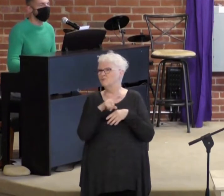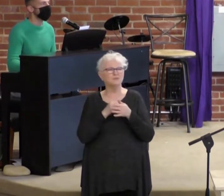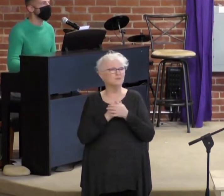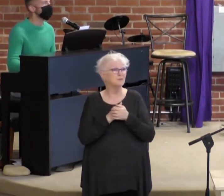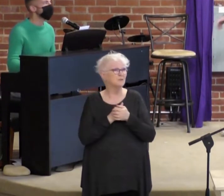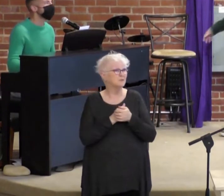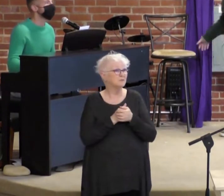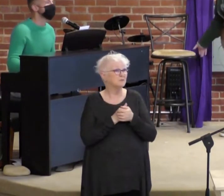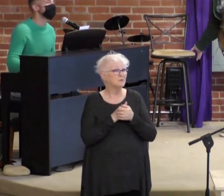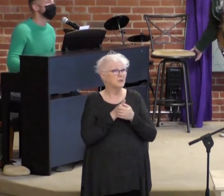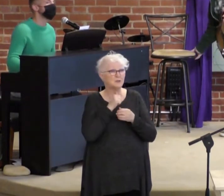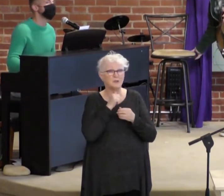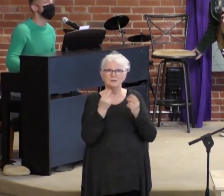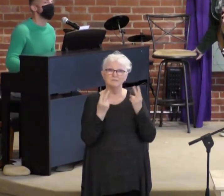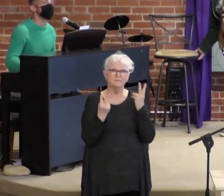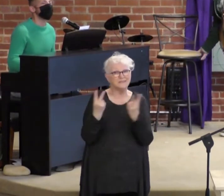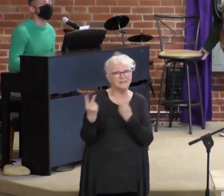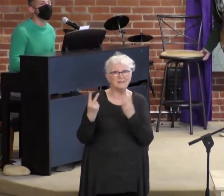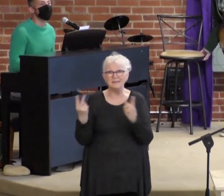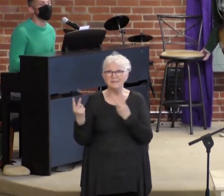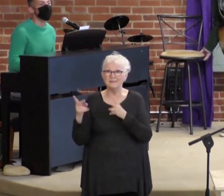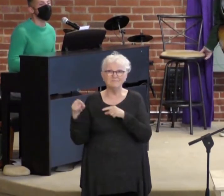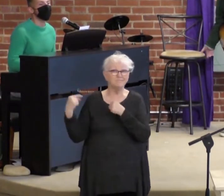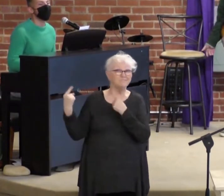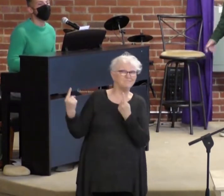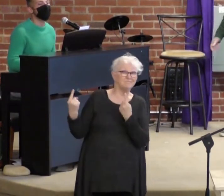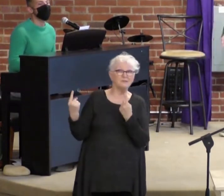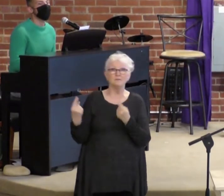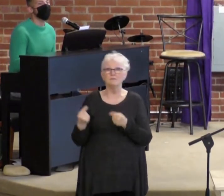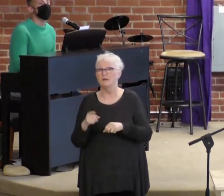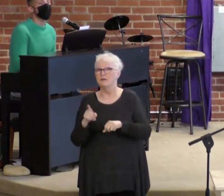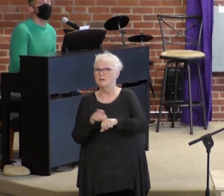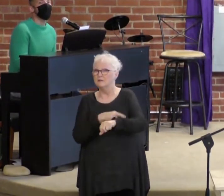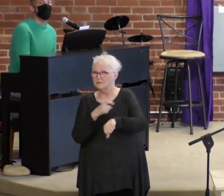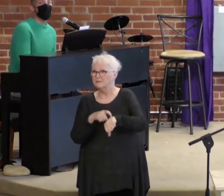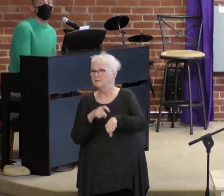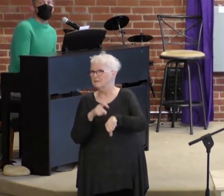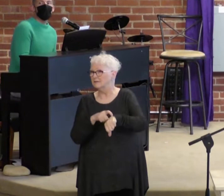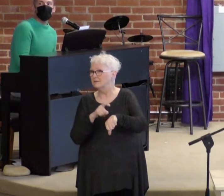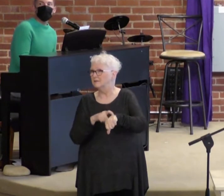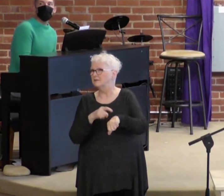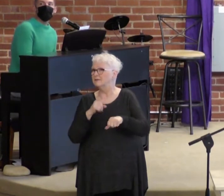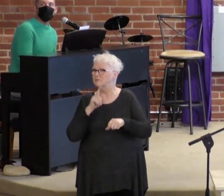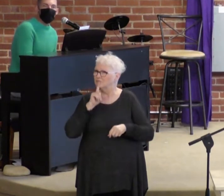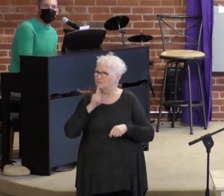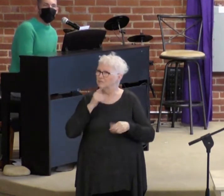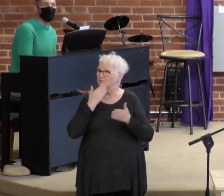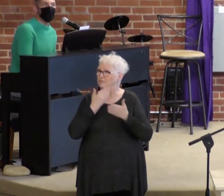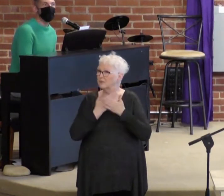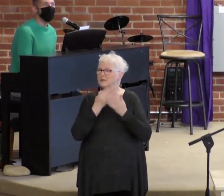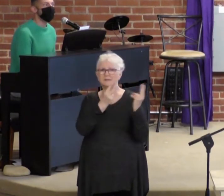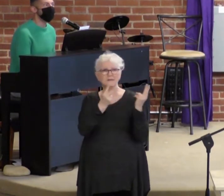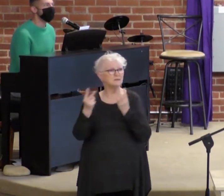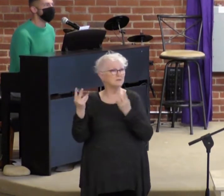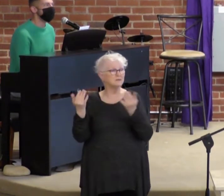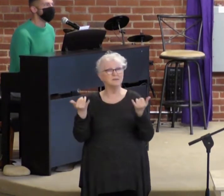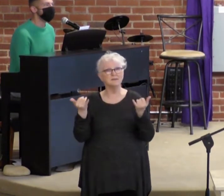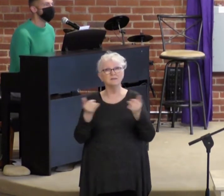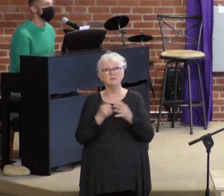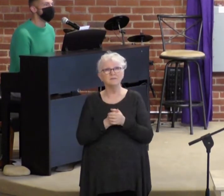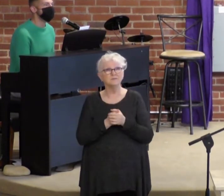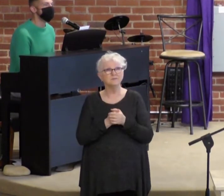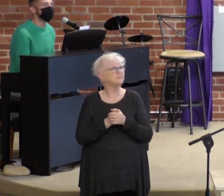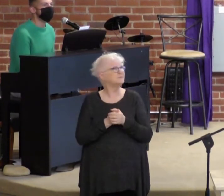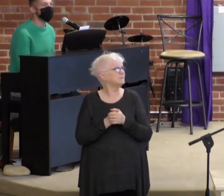able to see in worship for a long, long time, and it's just really good to see you today. And we are continuing